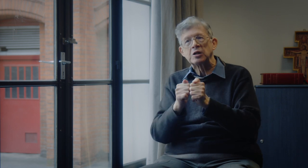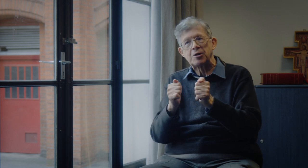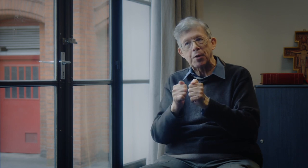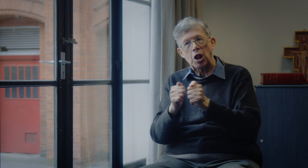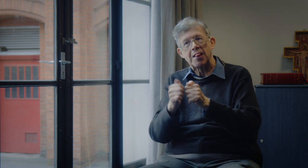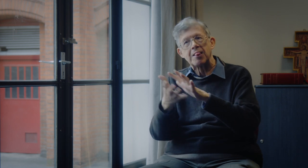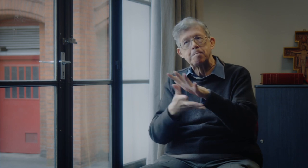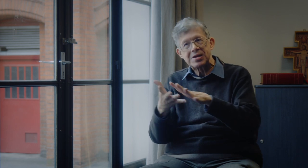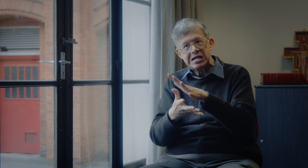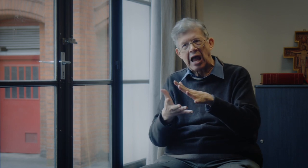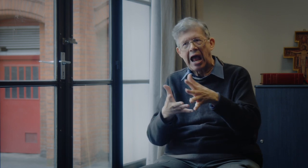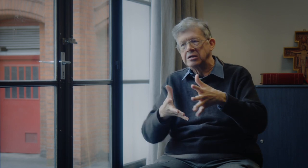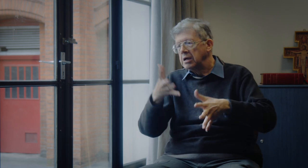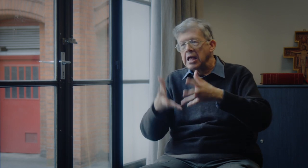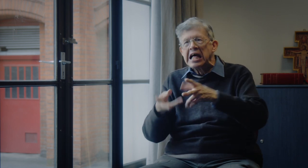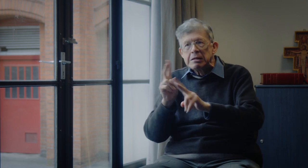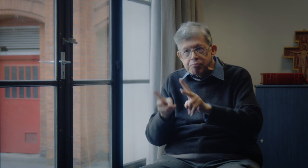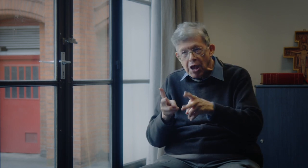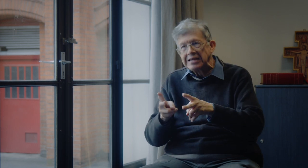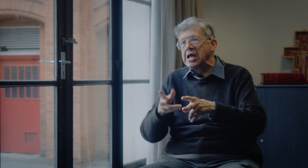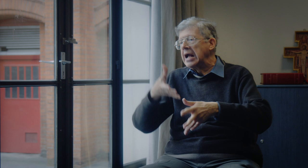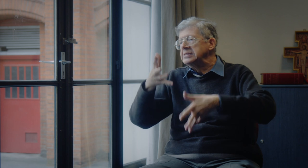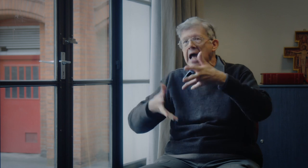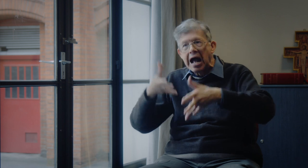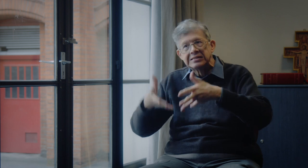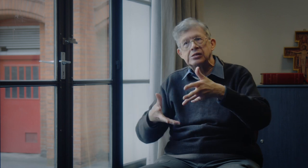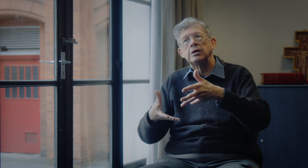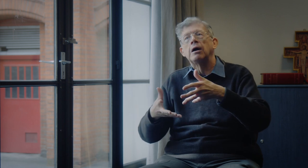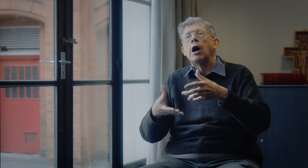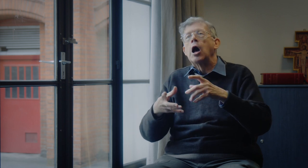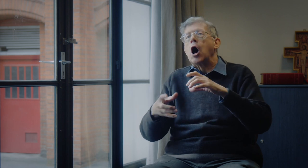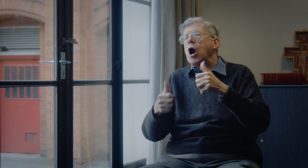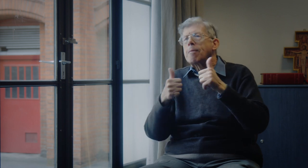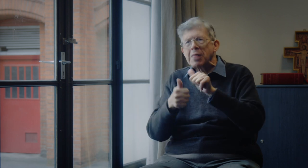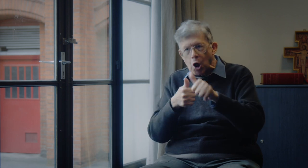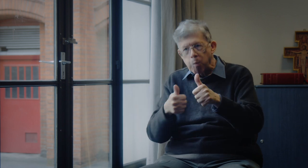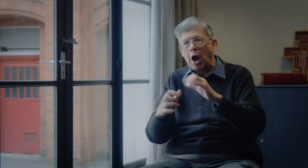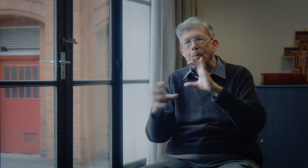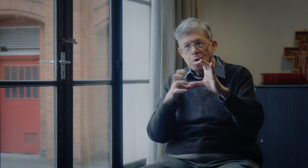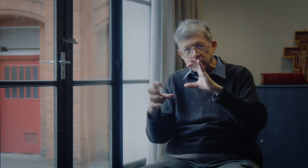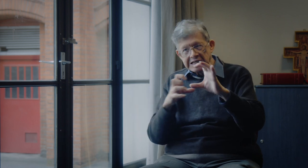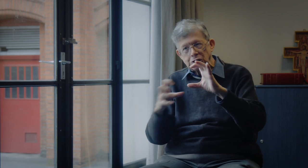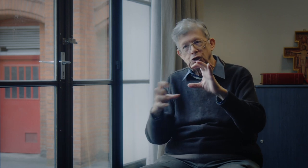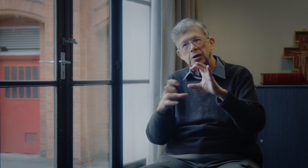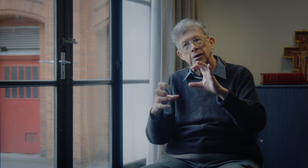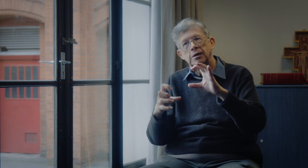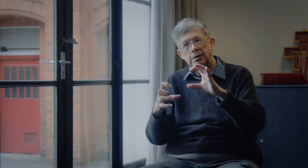equal. Deaf people can be involved, and there needs to be an interpreter and